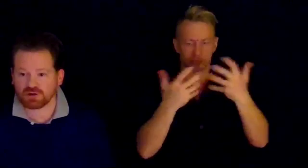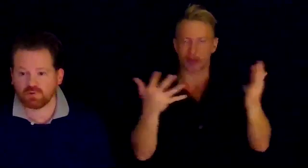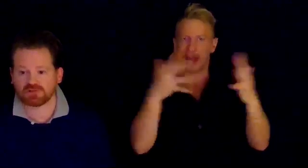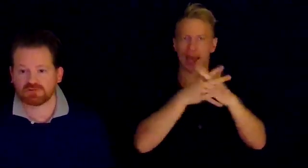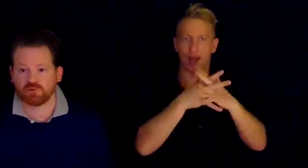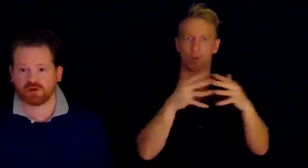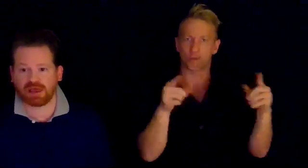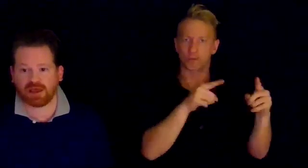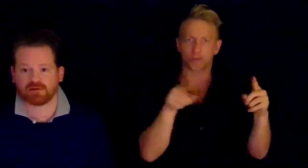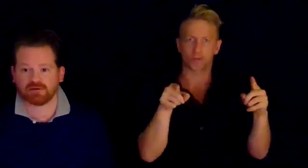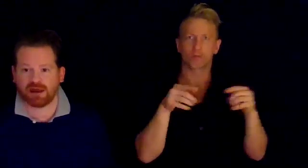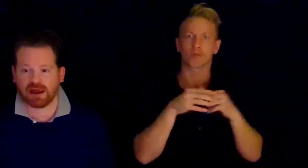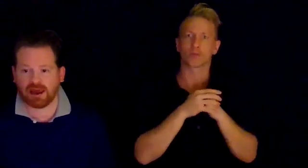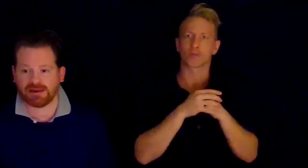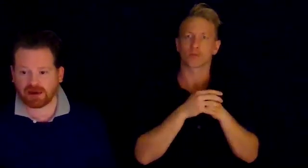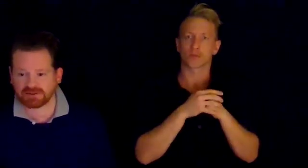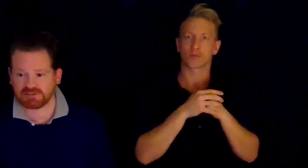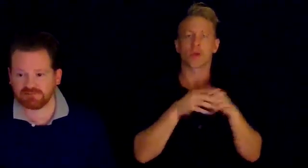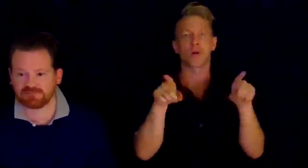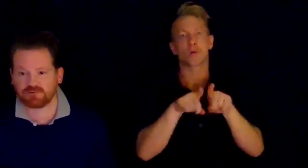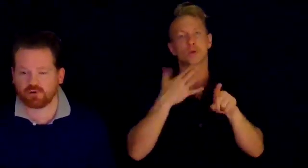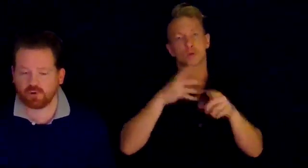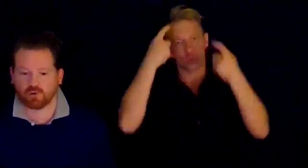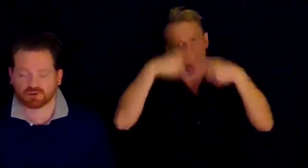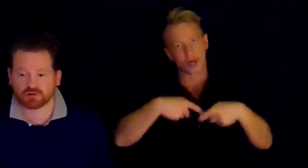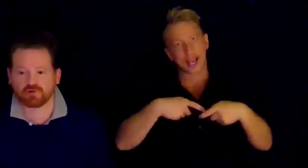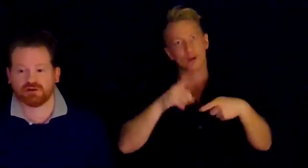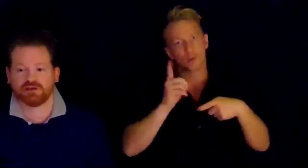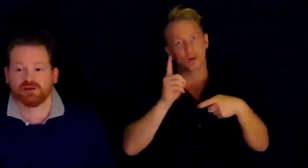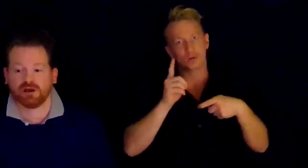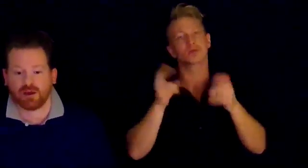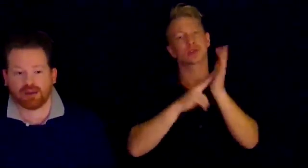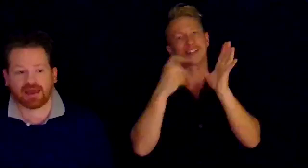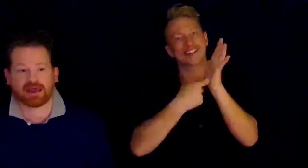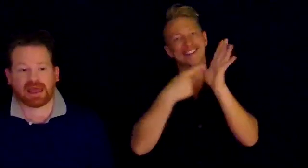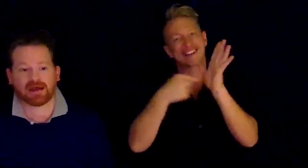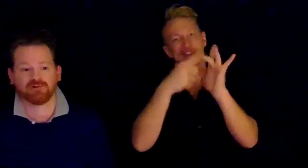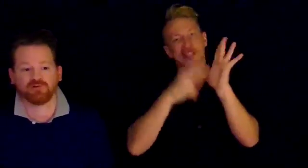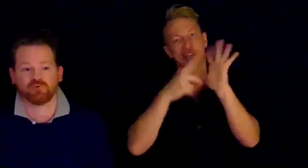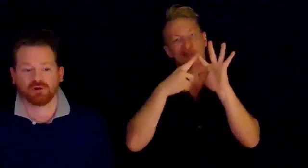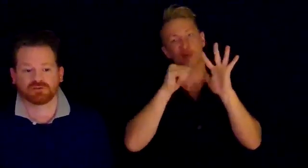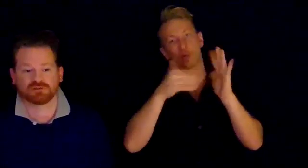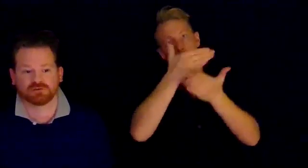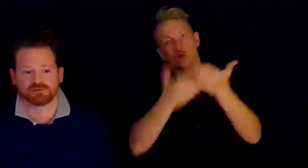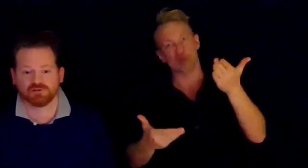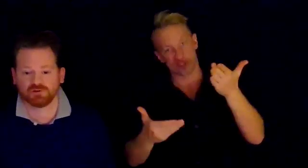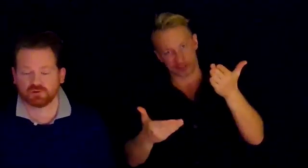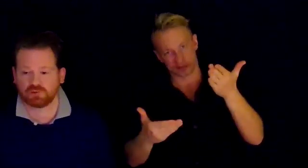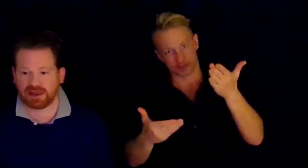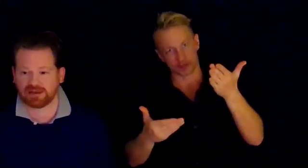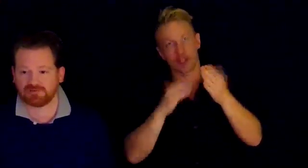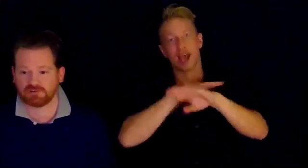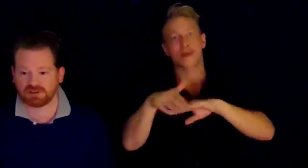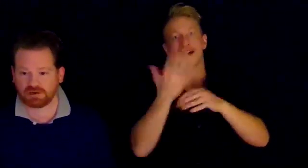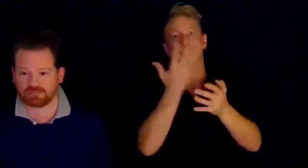You also want to work out a narrative or story about how you want to use